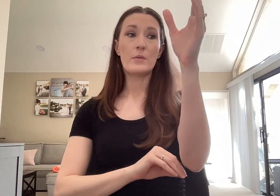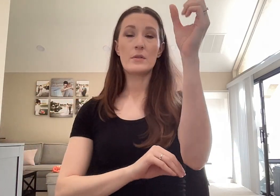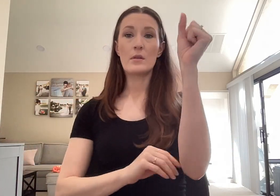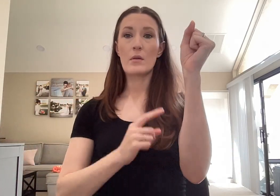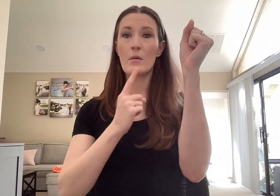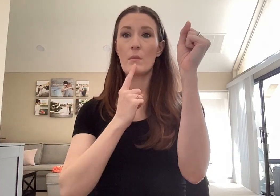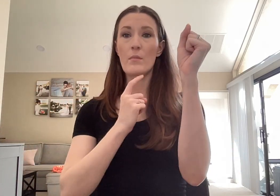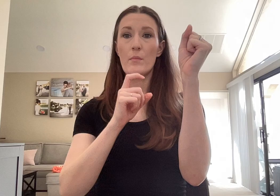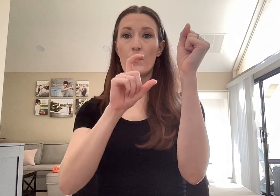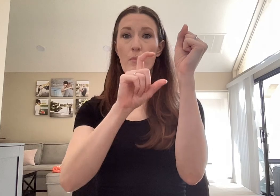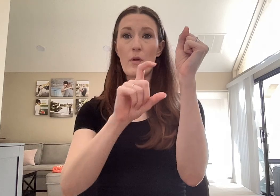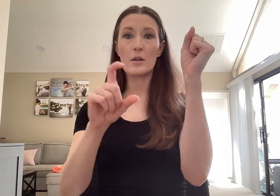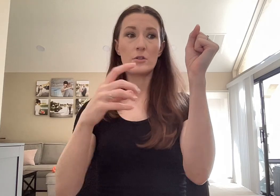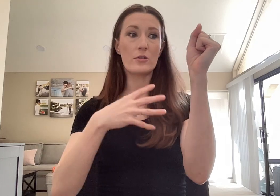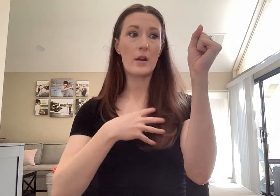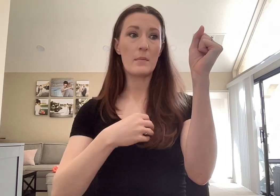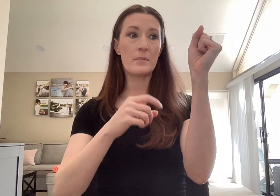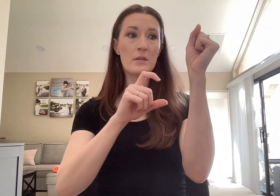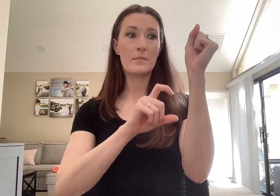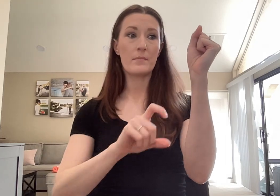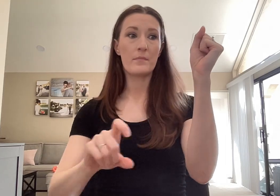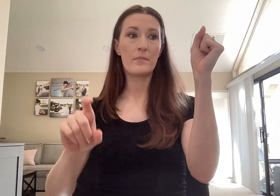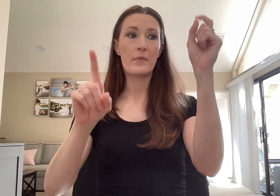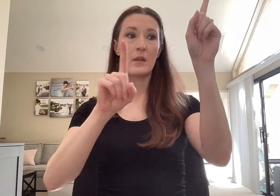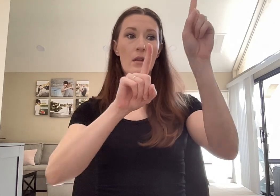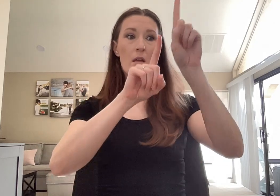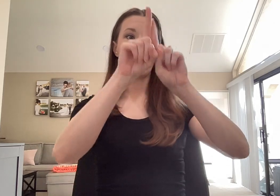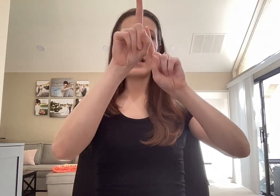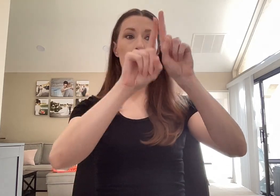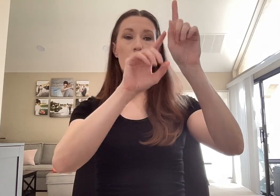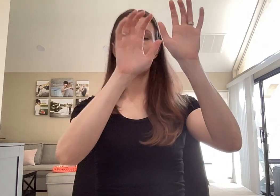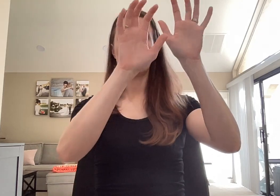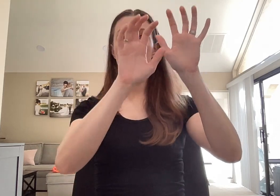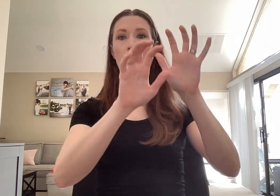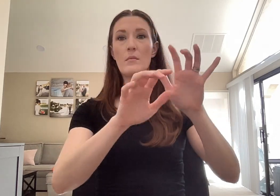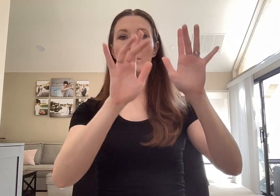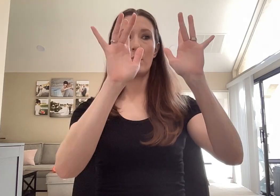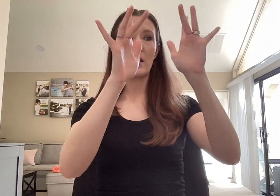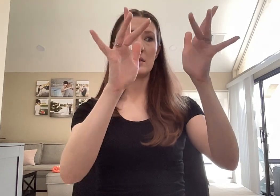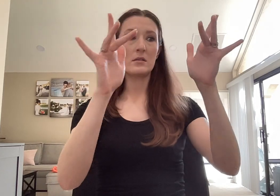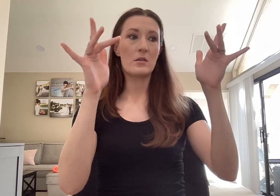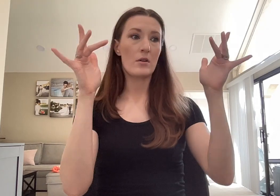whose broad stripes and bright stars